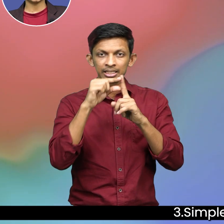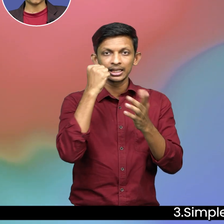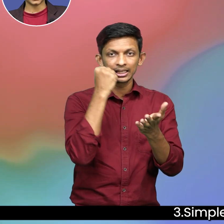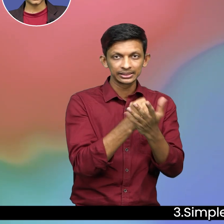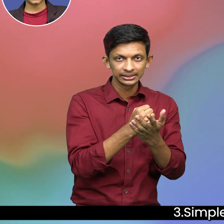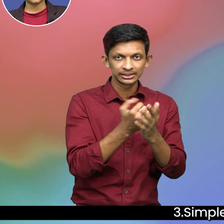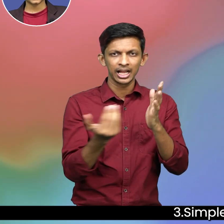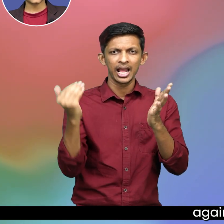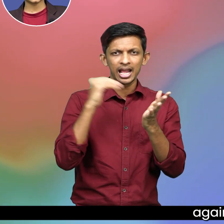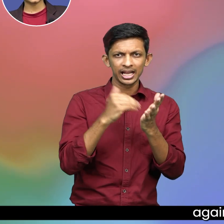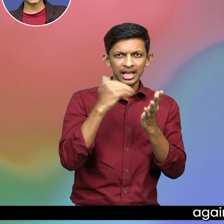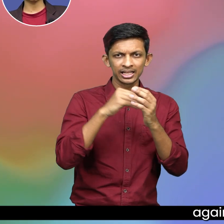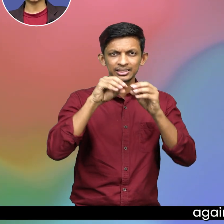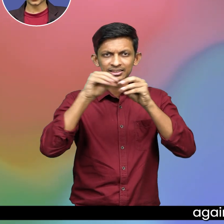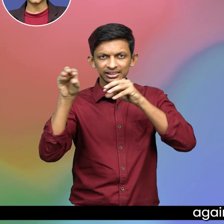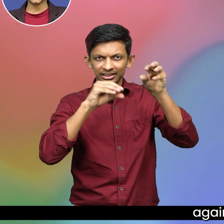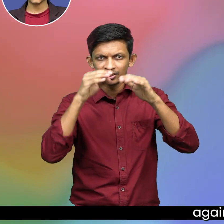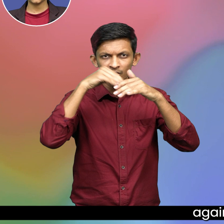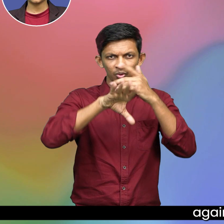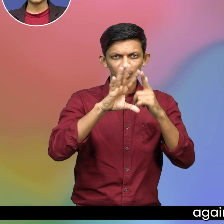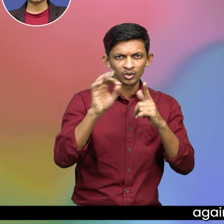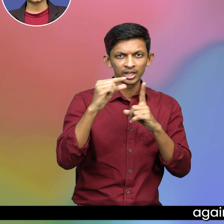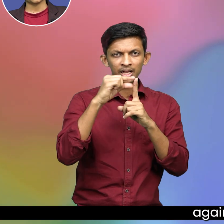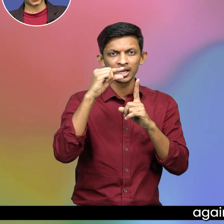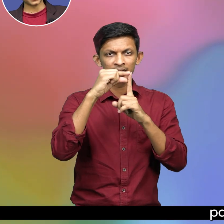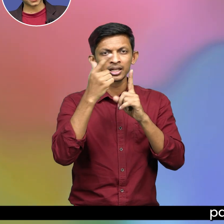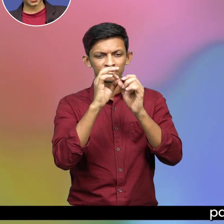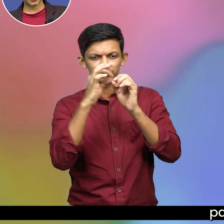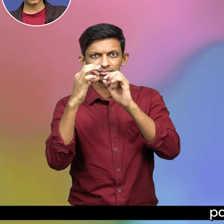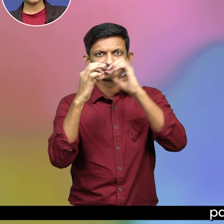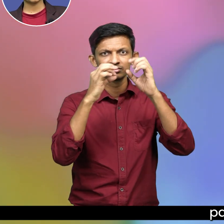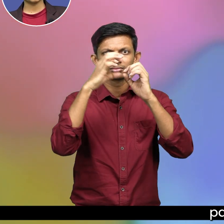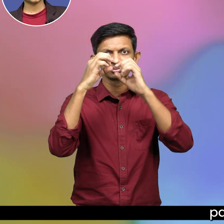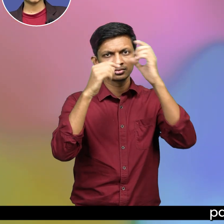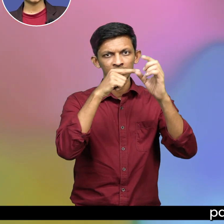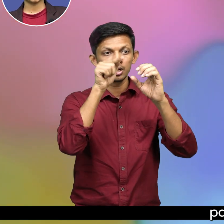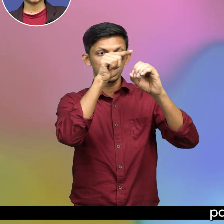Simple permanent are again divided into parenchyma,